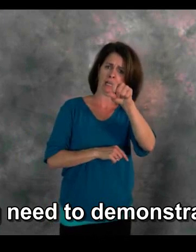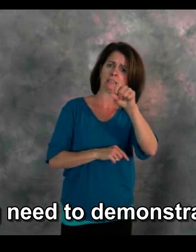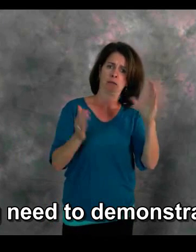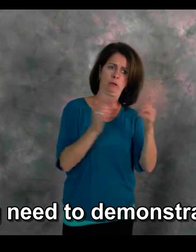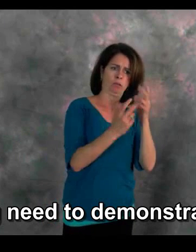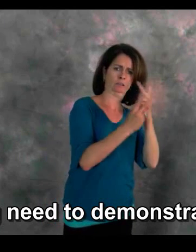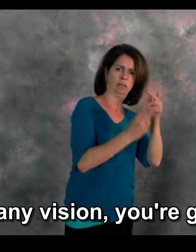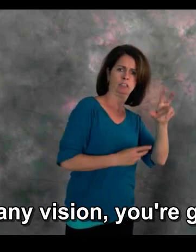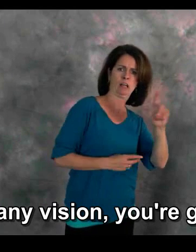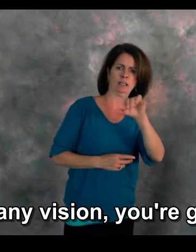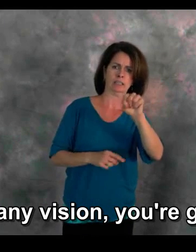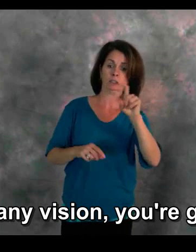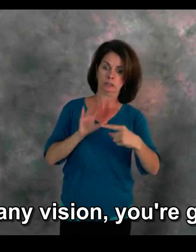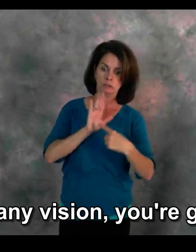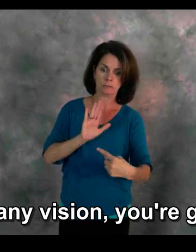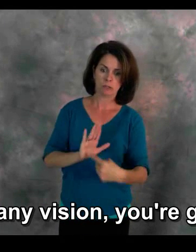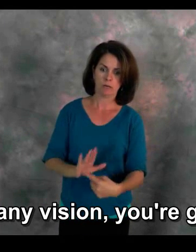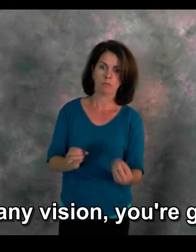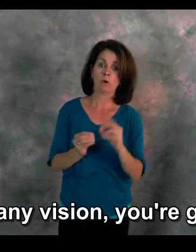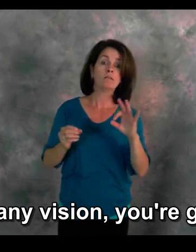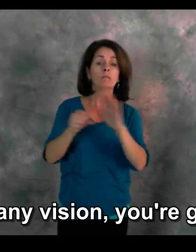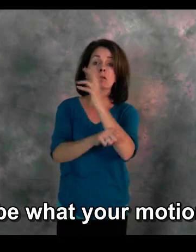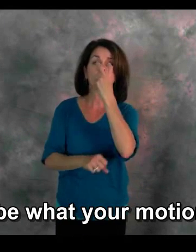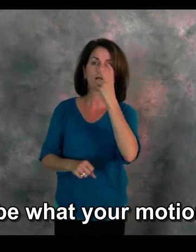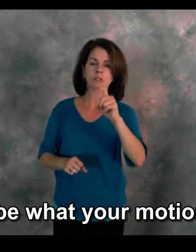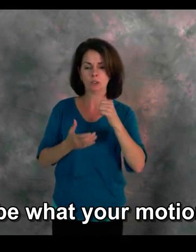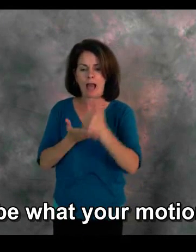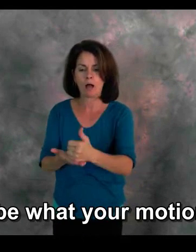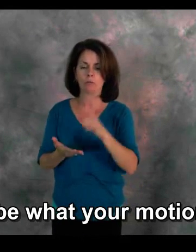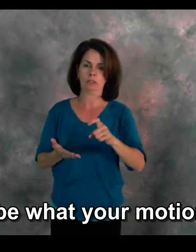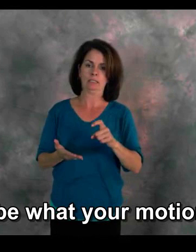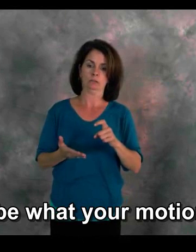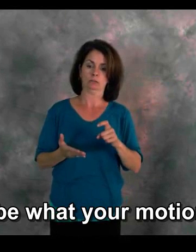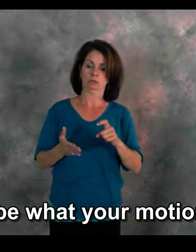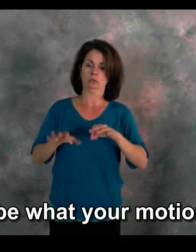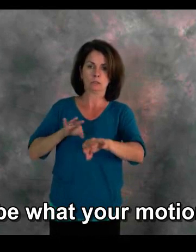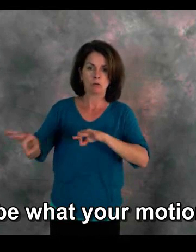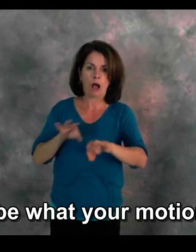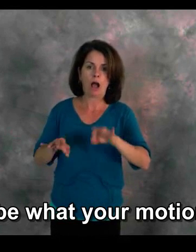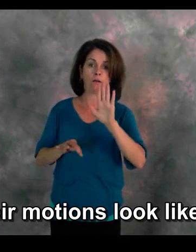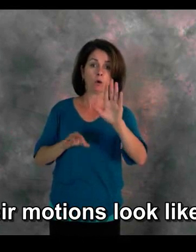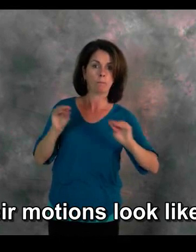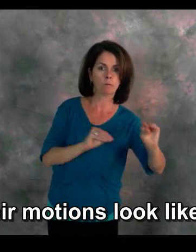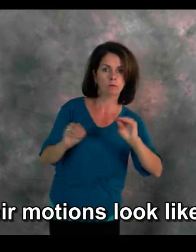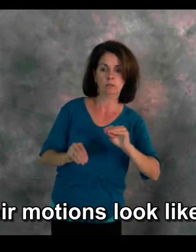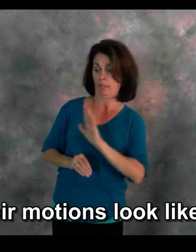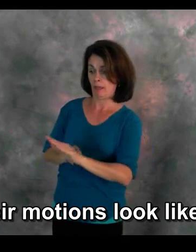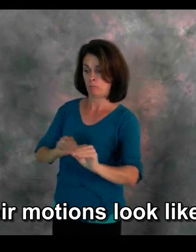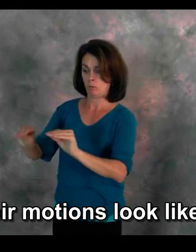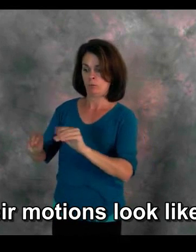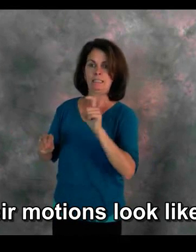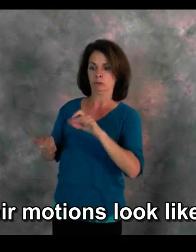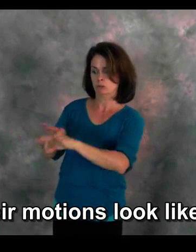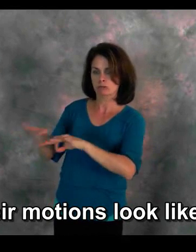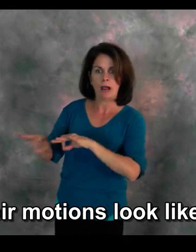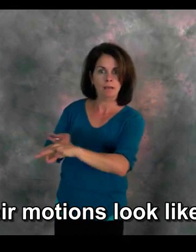to demonstrate a little more. If they don't have any vision, you're going to need to help them. Describe what your motions look like. Describe what